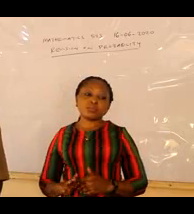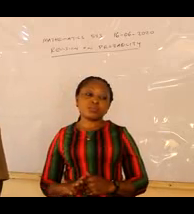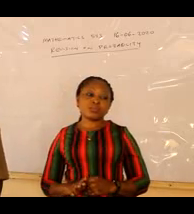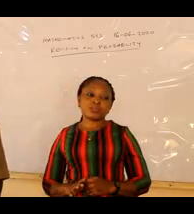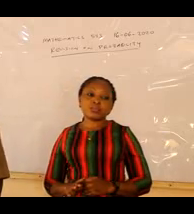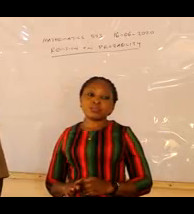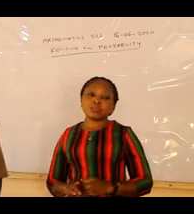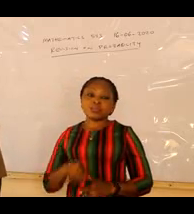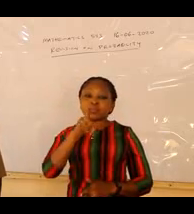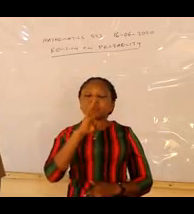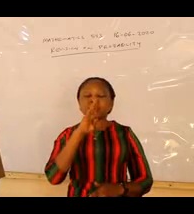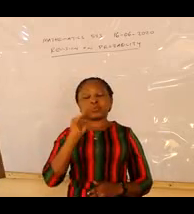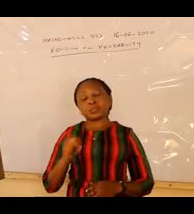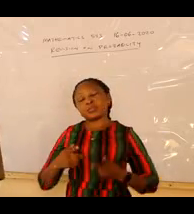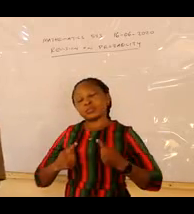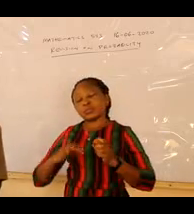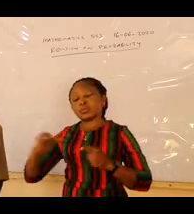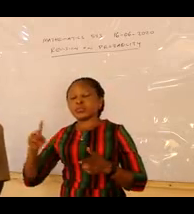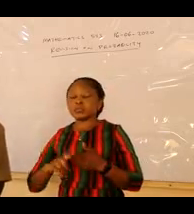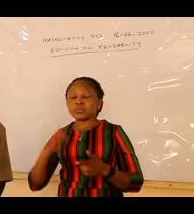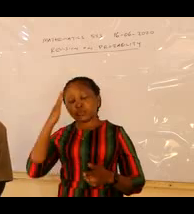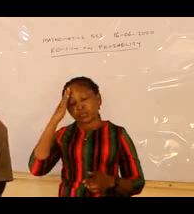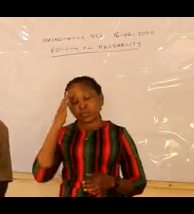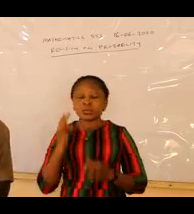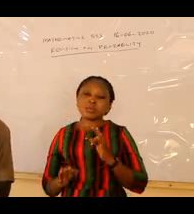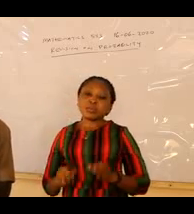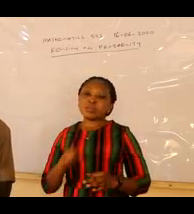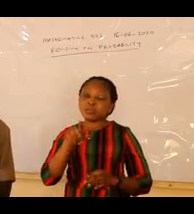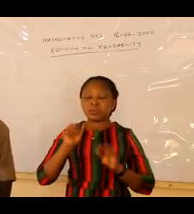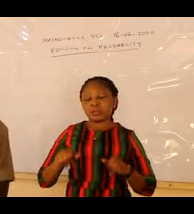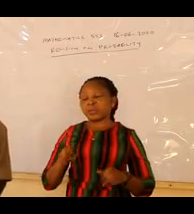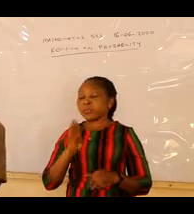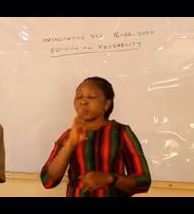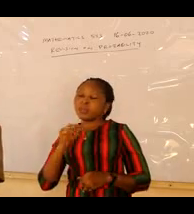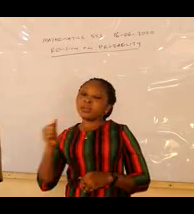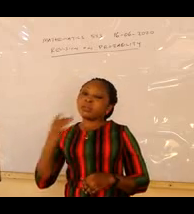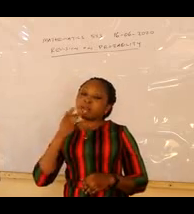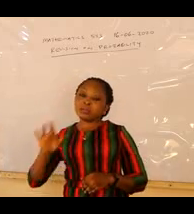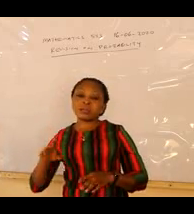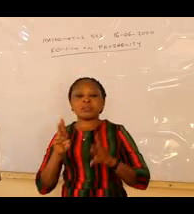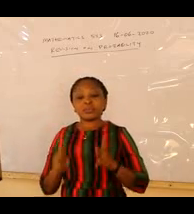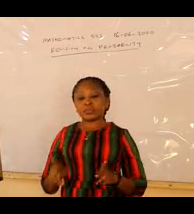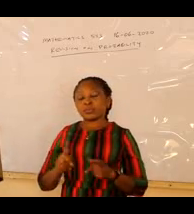You may try to know whether you will be a lucky person to win a particular thing.